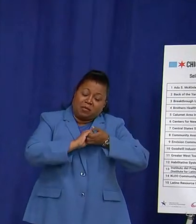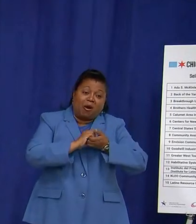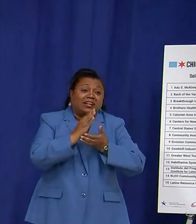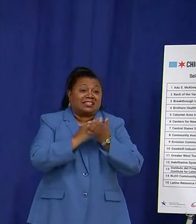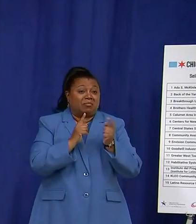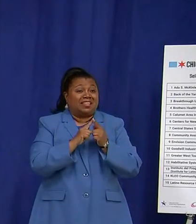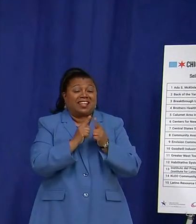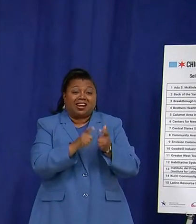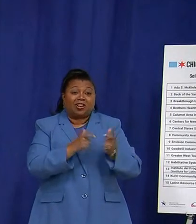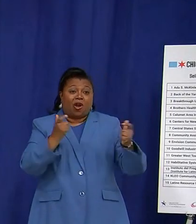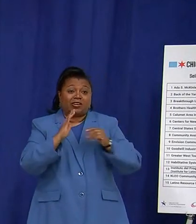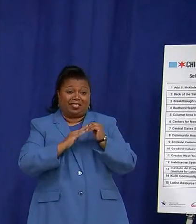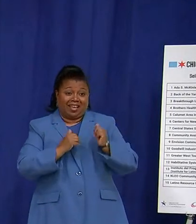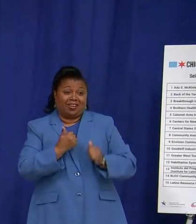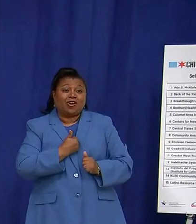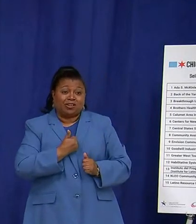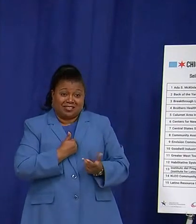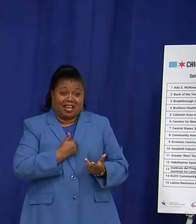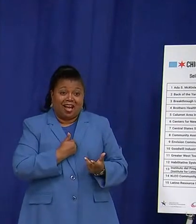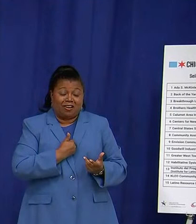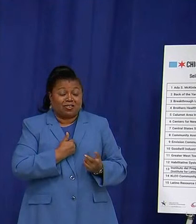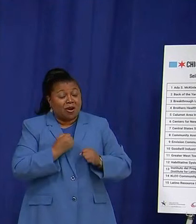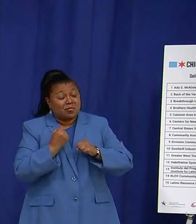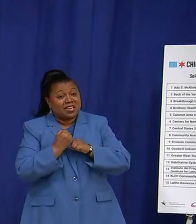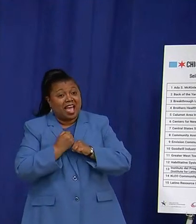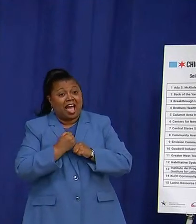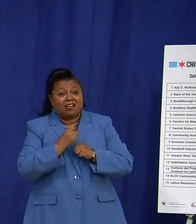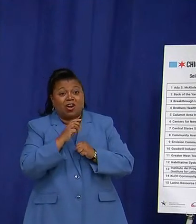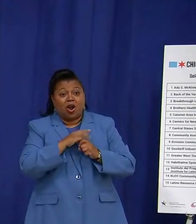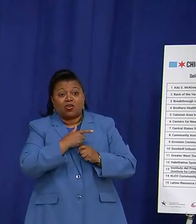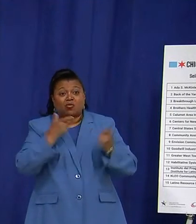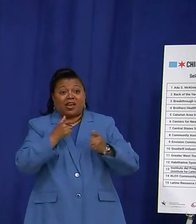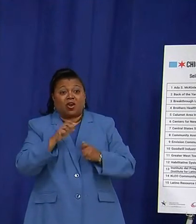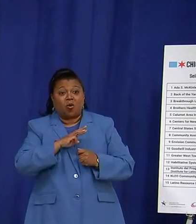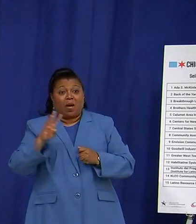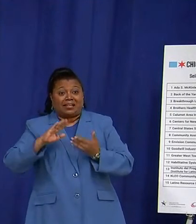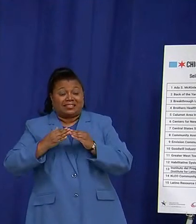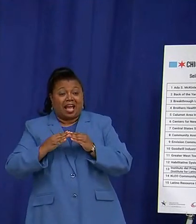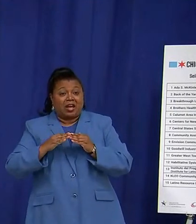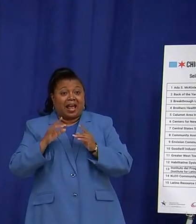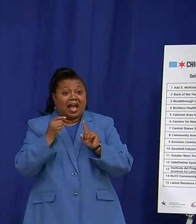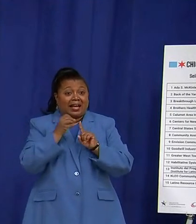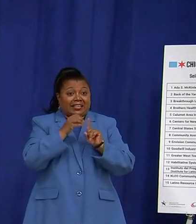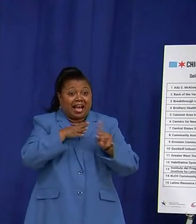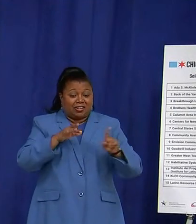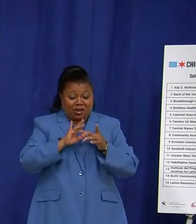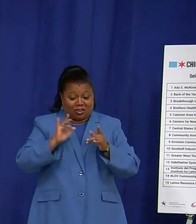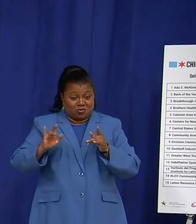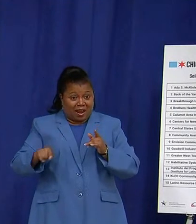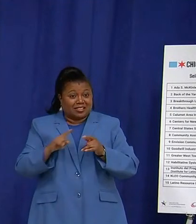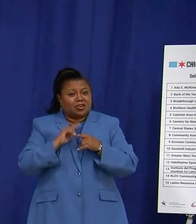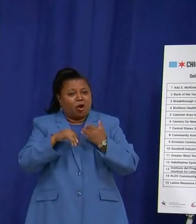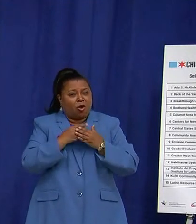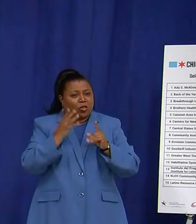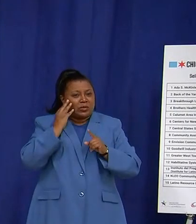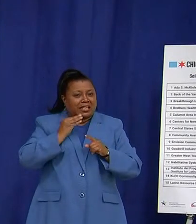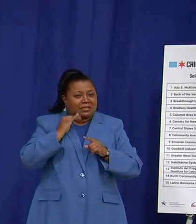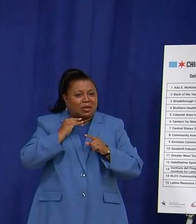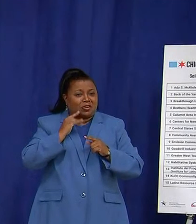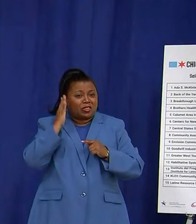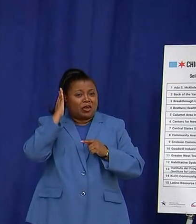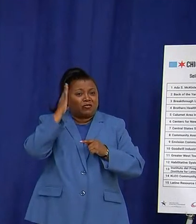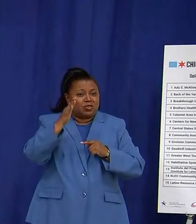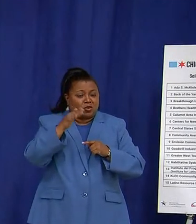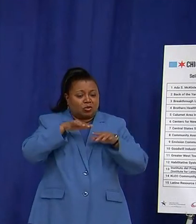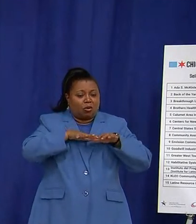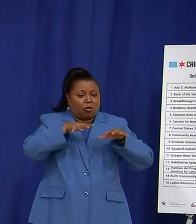of something that is larger than ourselves. On behalf of Greater Westtown, our contact tracers, and all those who will experience the